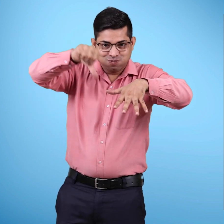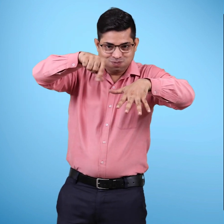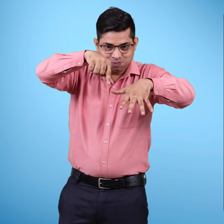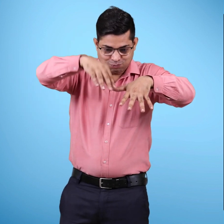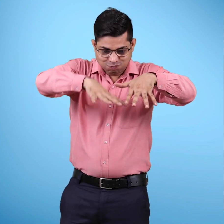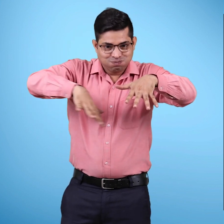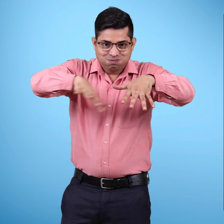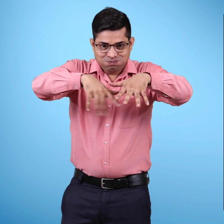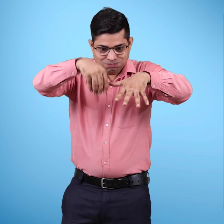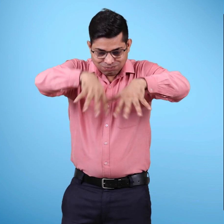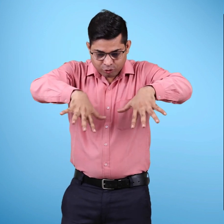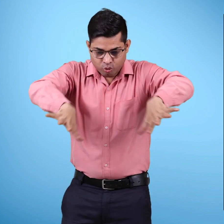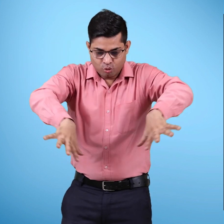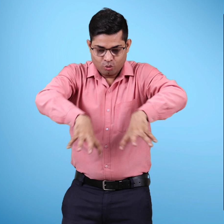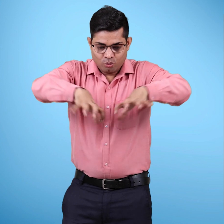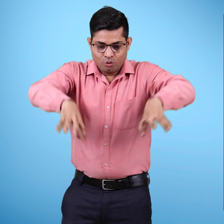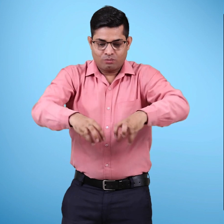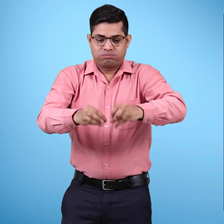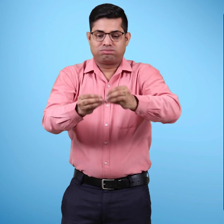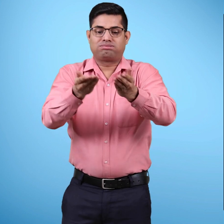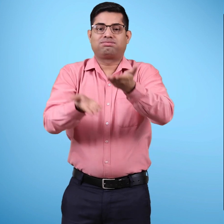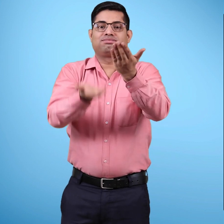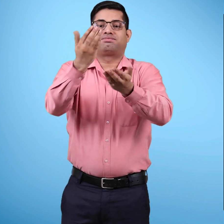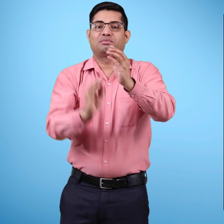That is where the roots come in.